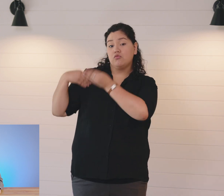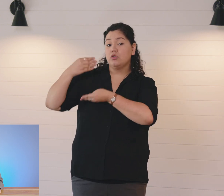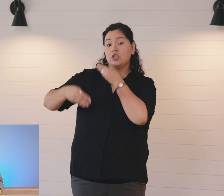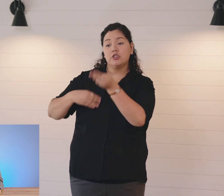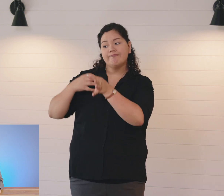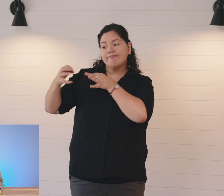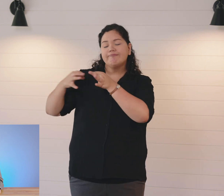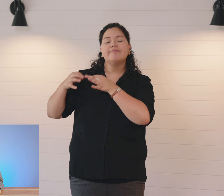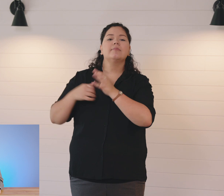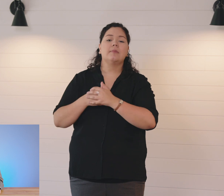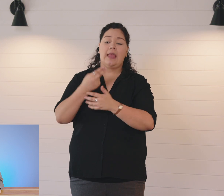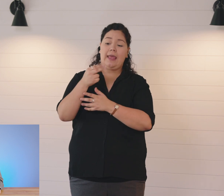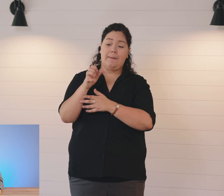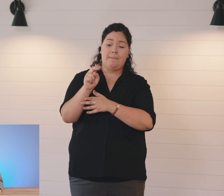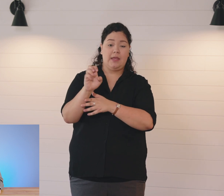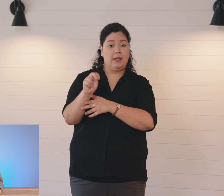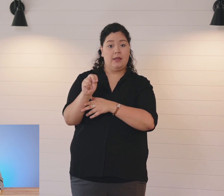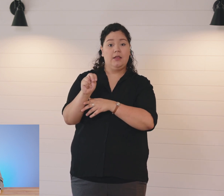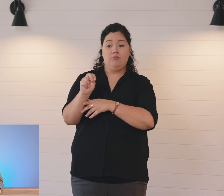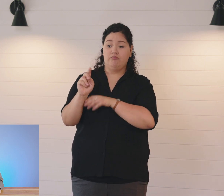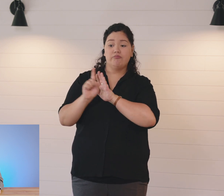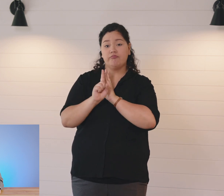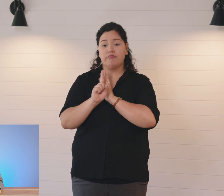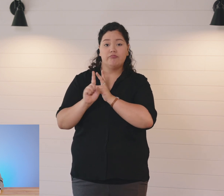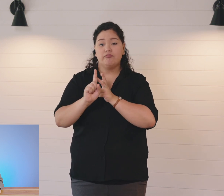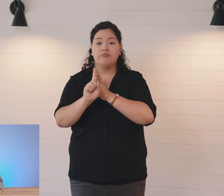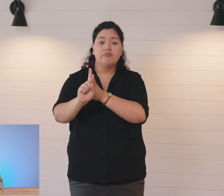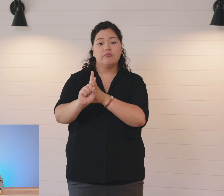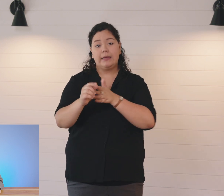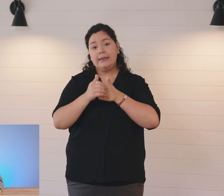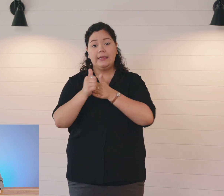that when Haman was leading Mordecai through the streets,